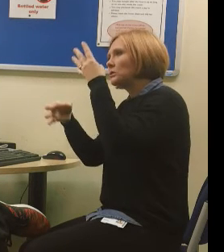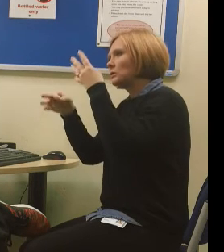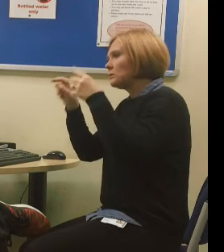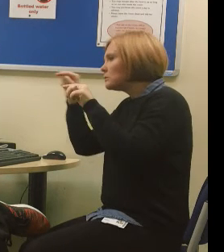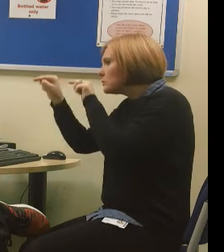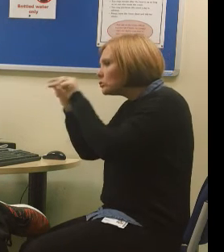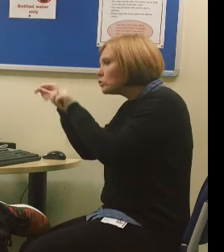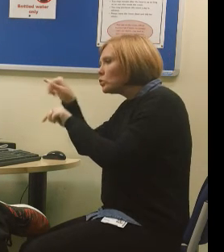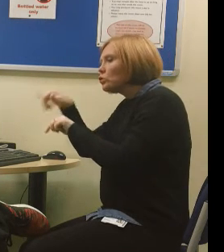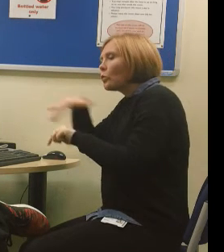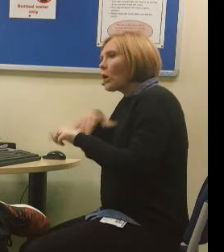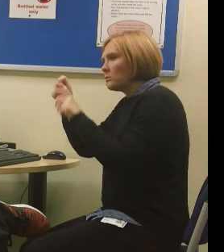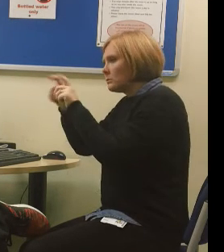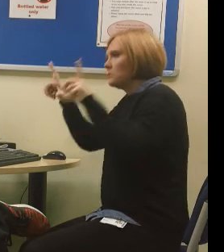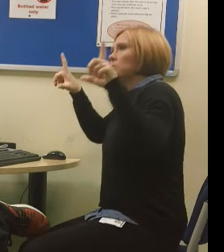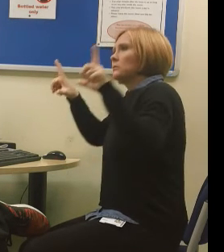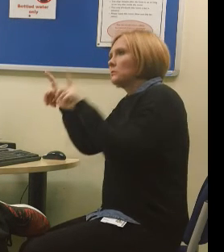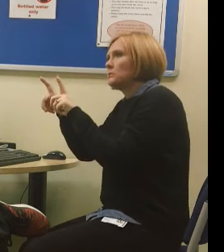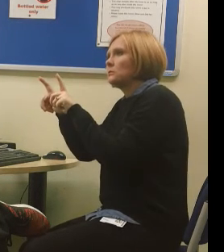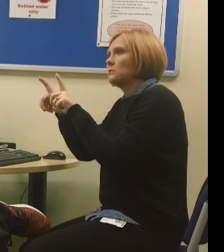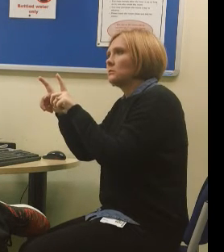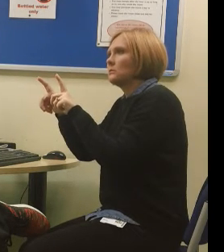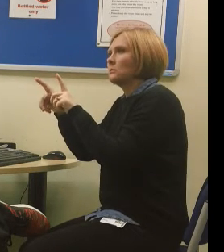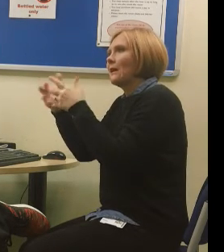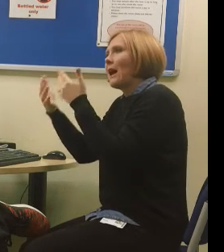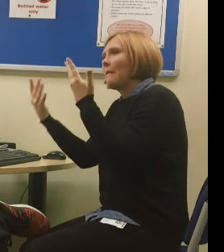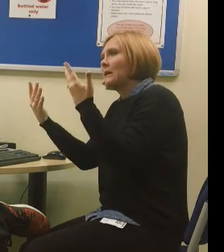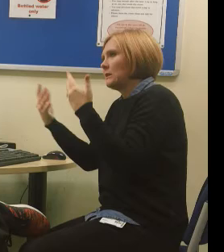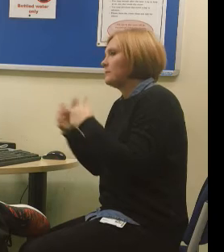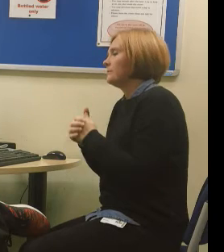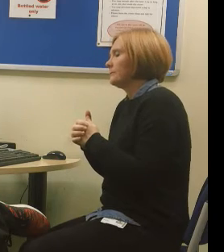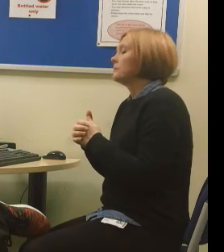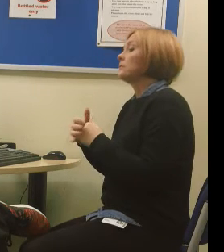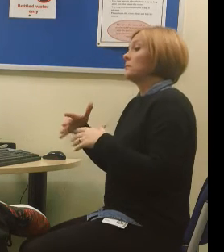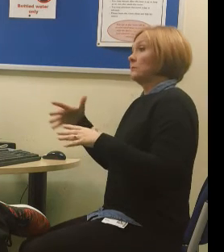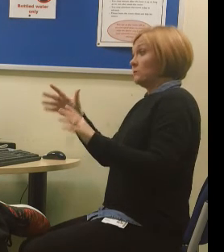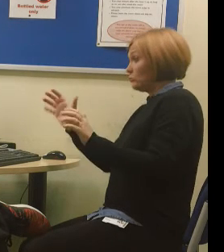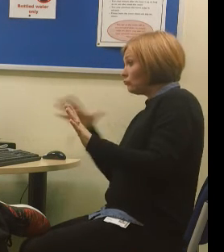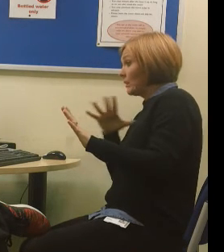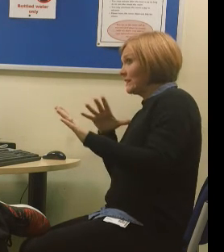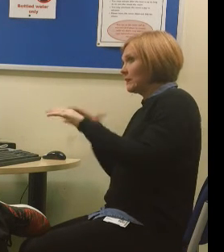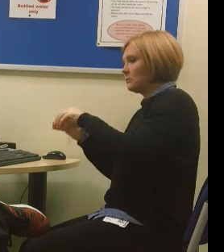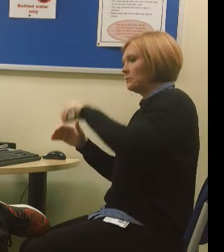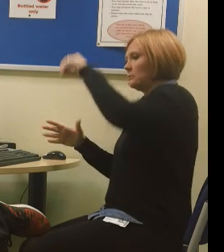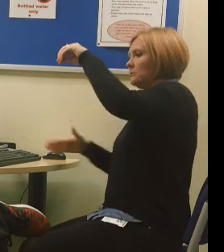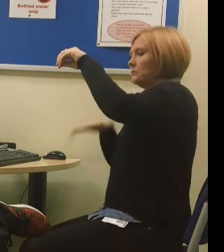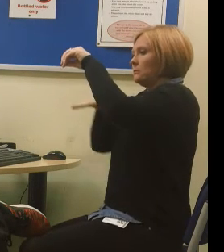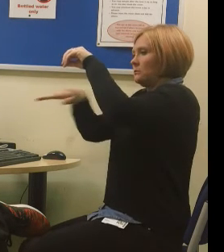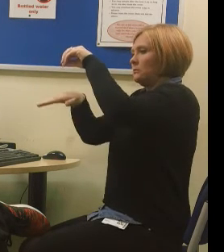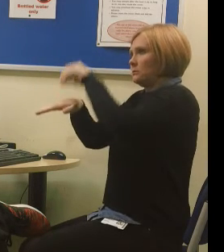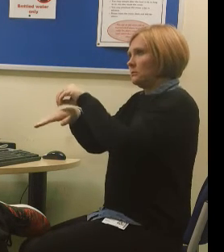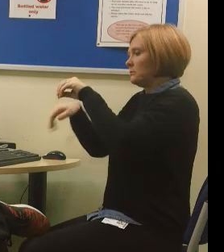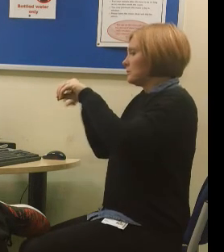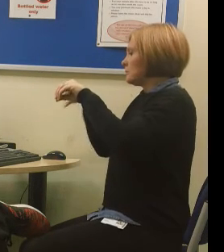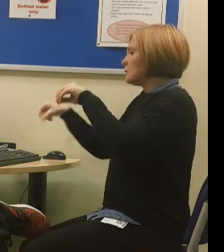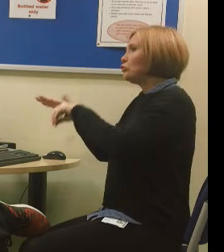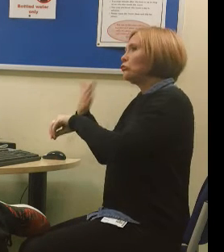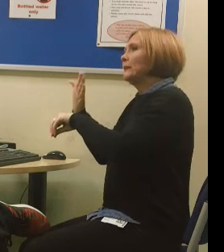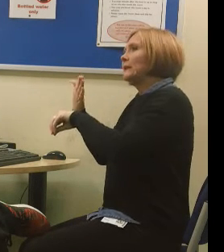just pop the item you want to copy on the glass, press the green button, and it'll copy away for you.